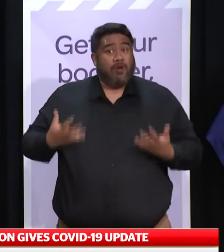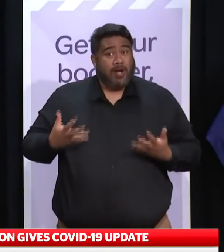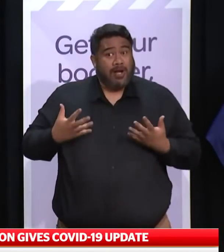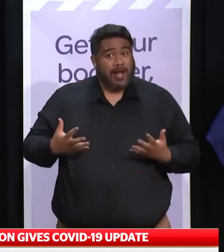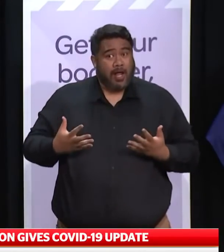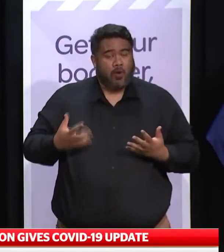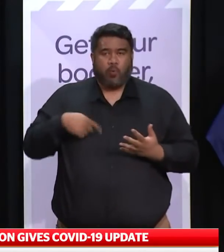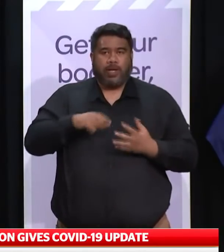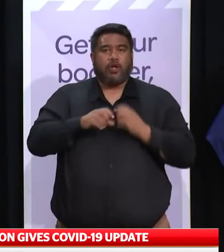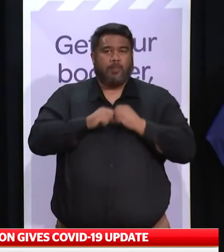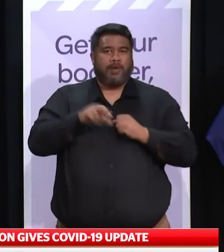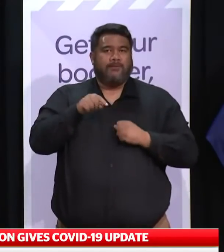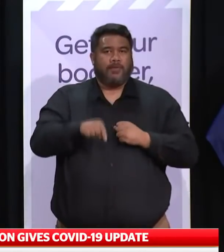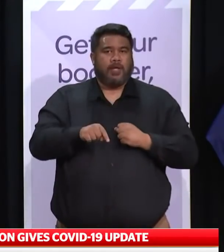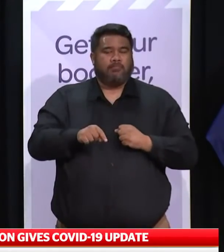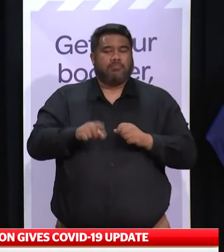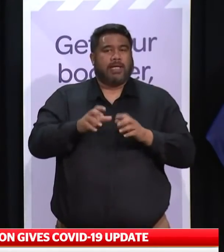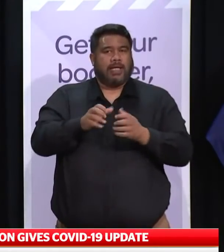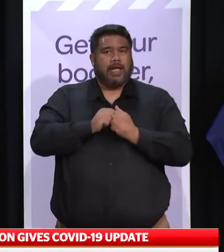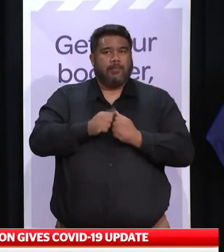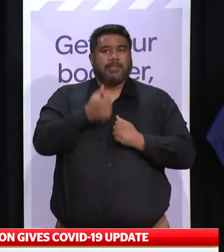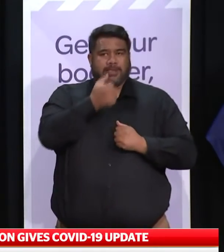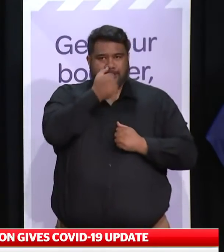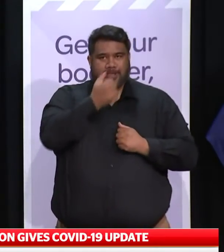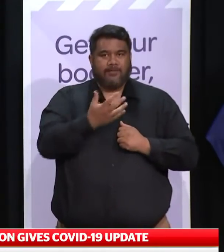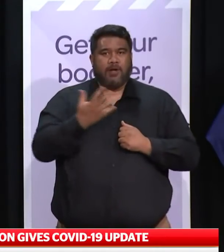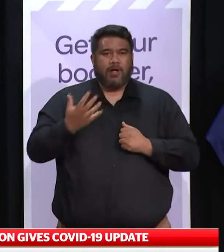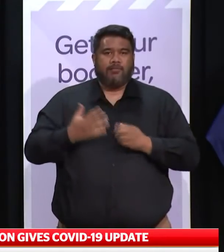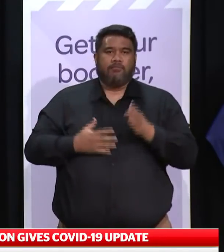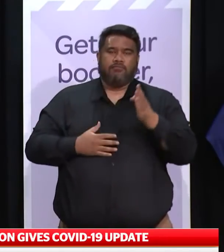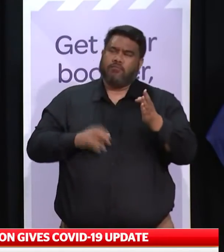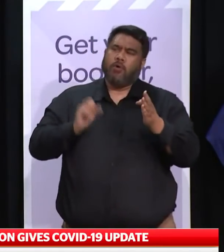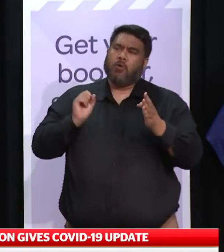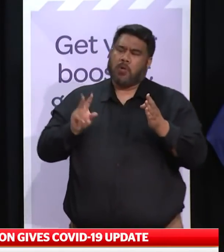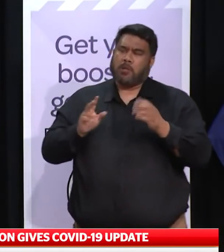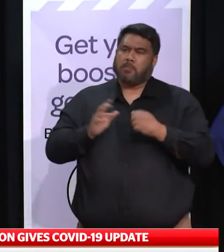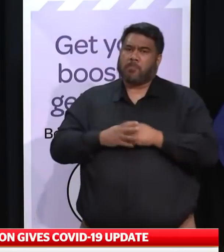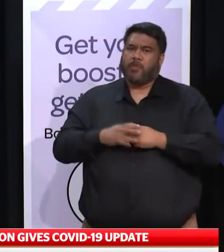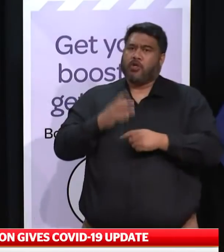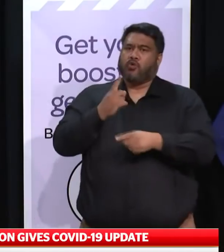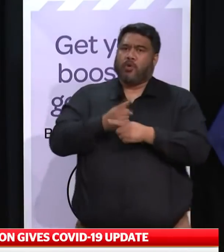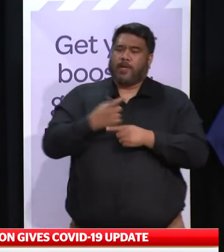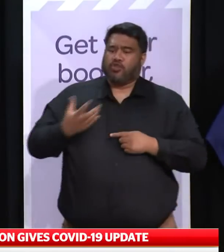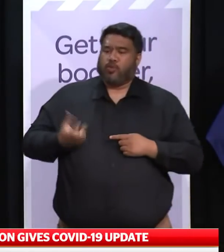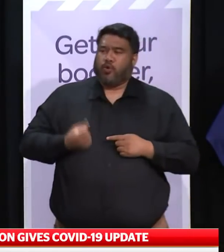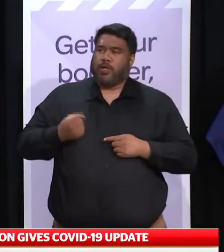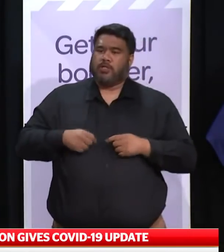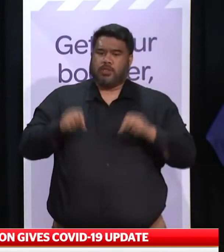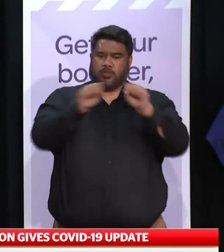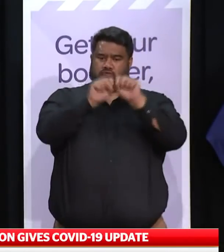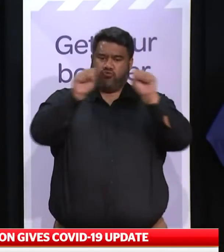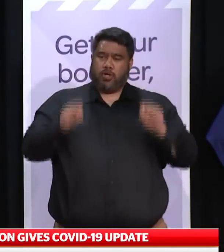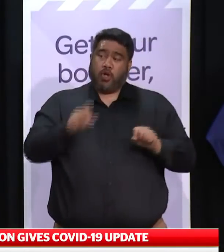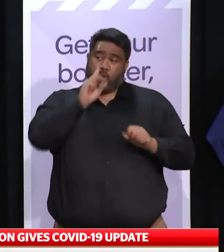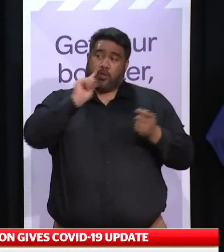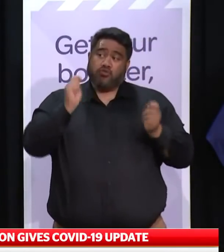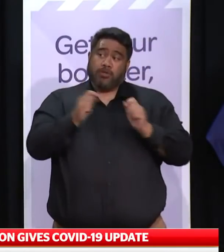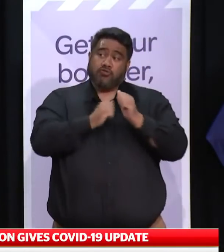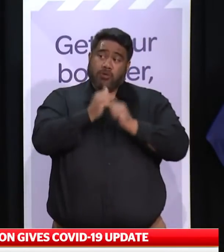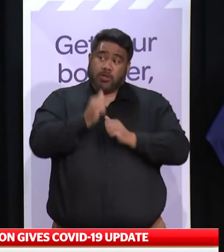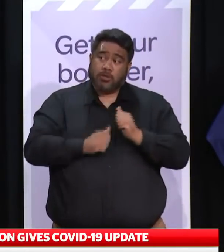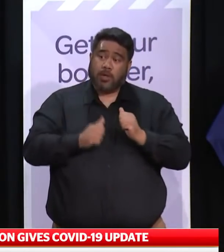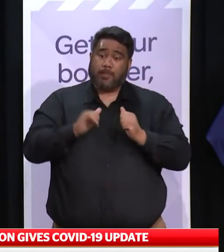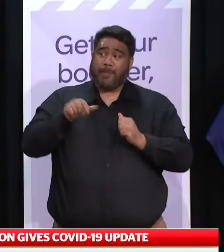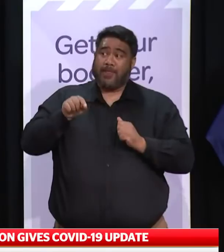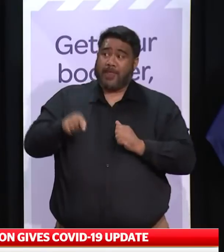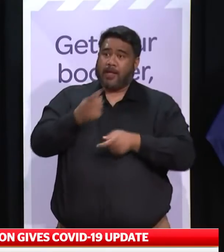has not changed. And would you consider sort of changing the structure of super? So, for example, the idea of using it as a universal